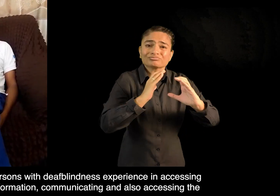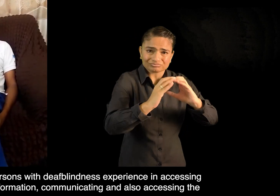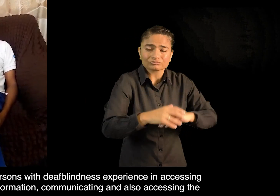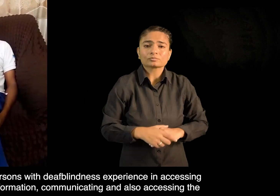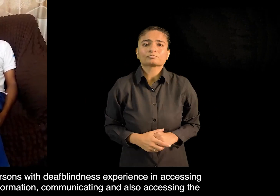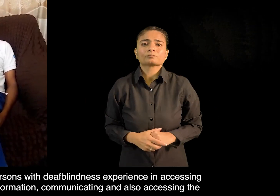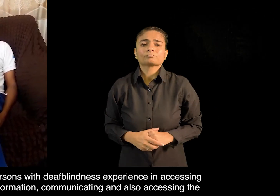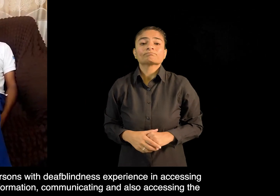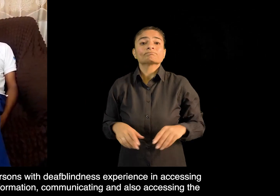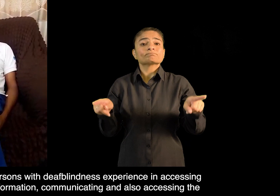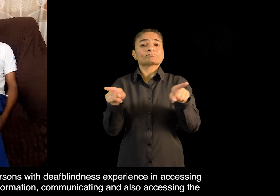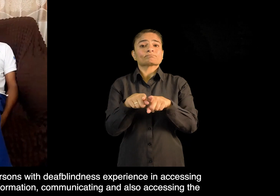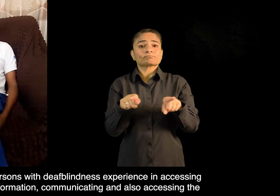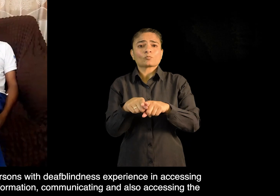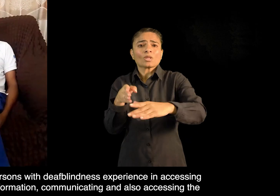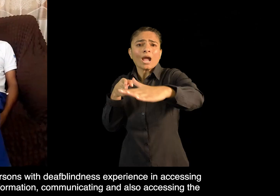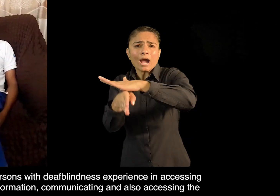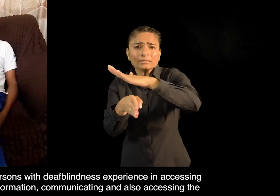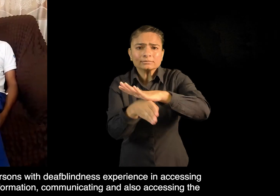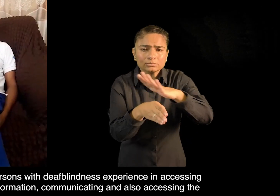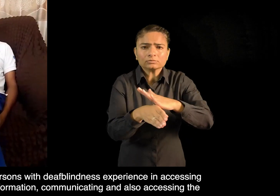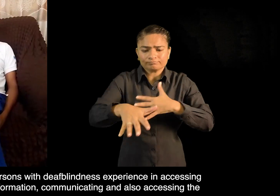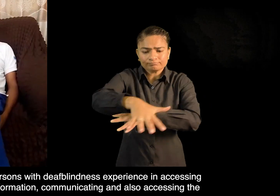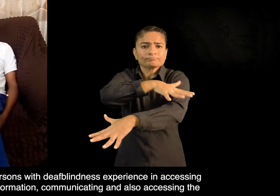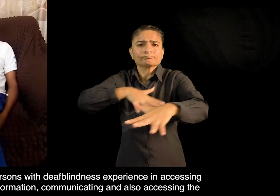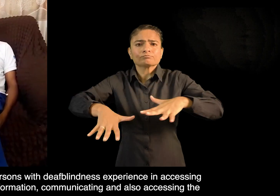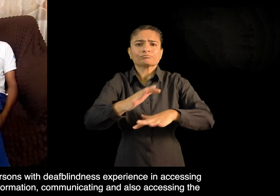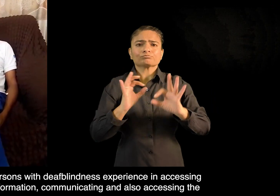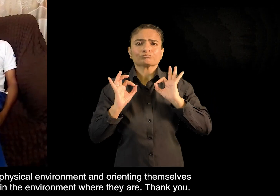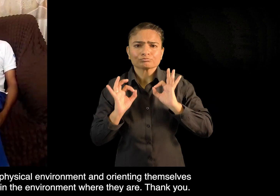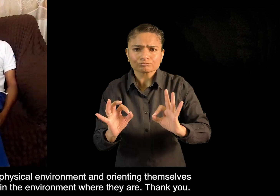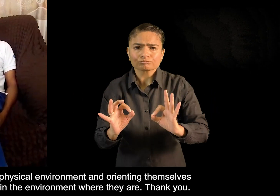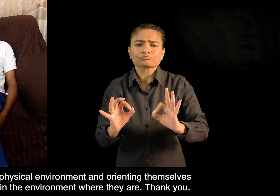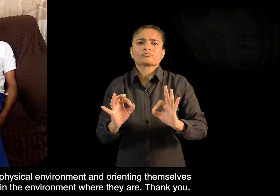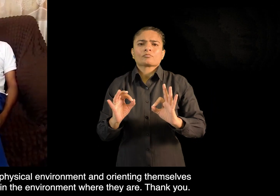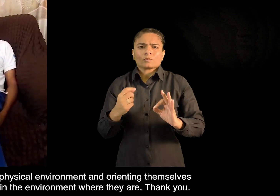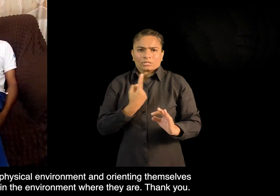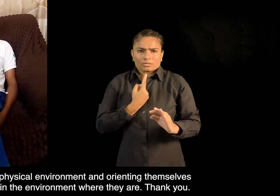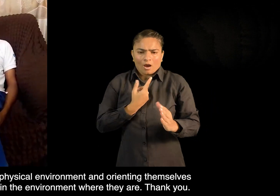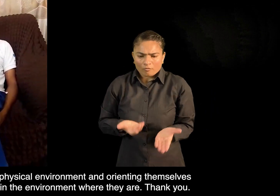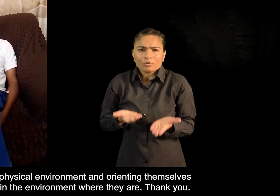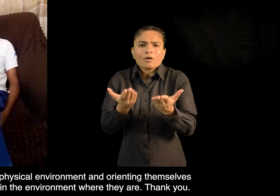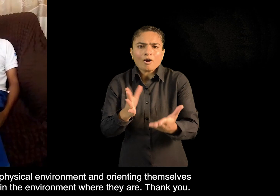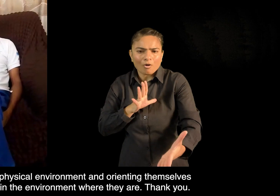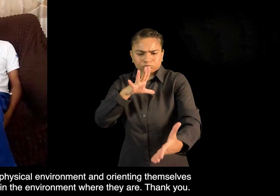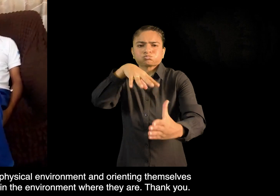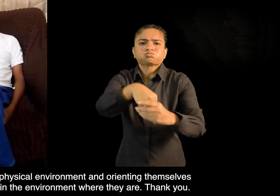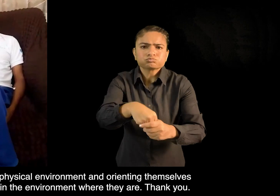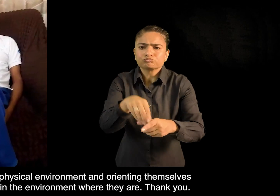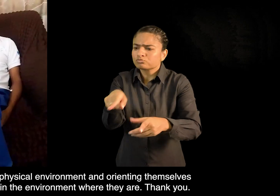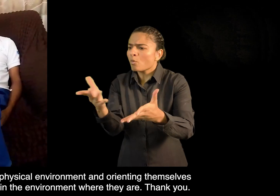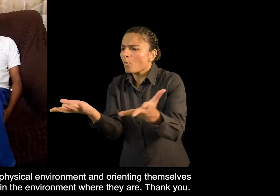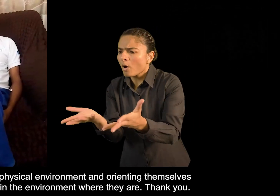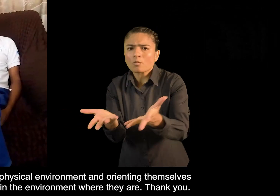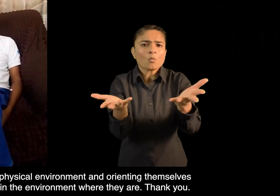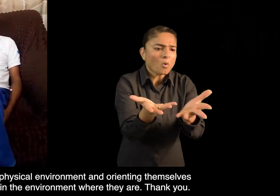communicating, and also accessing the physical environment and orienting